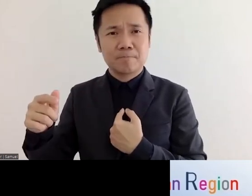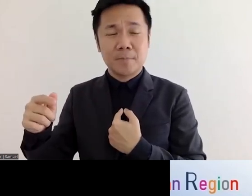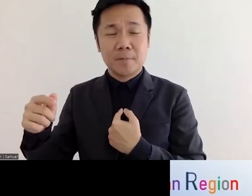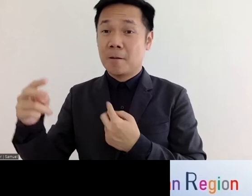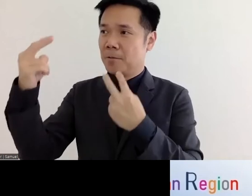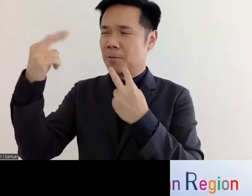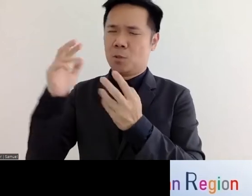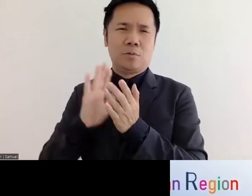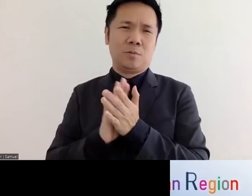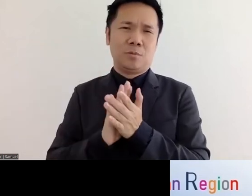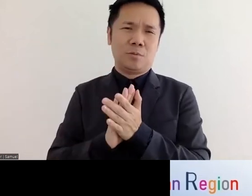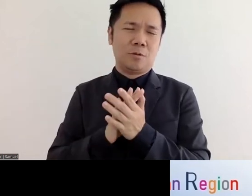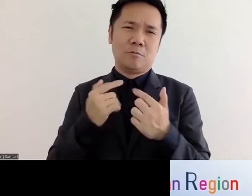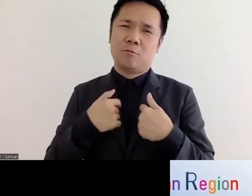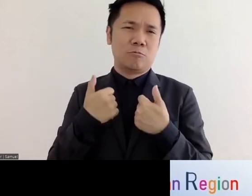proud of me.